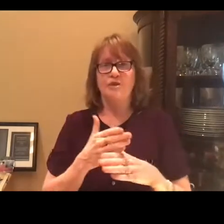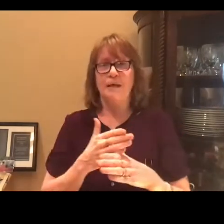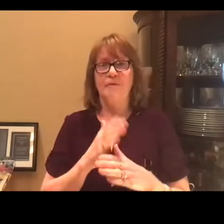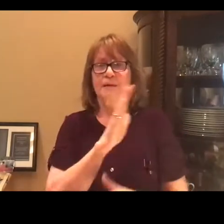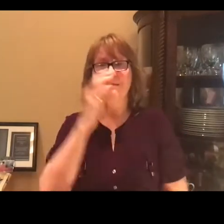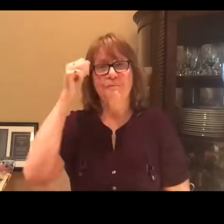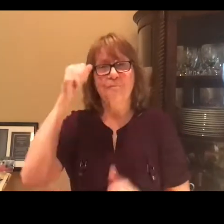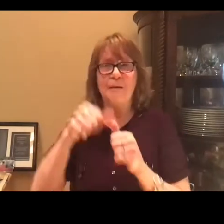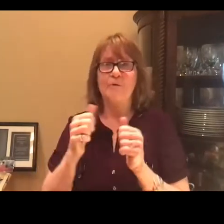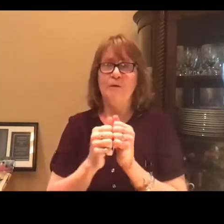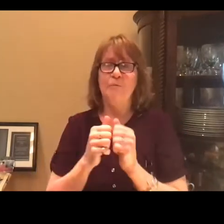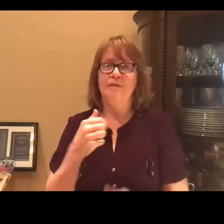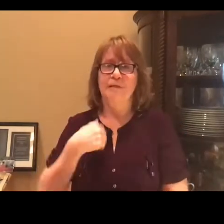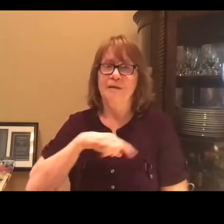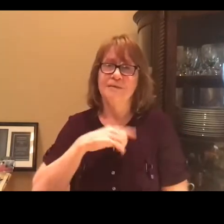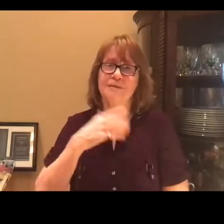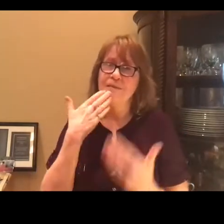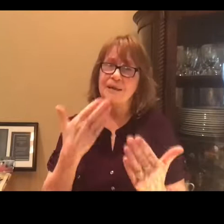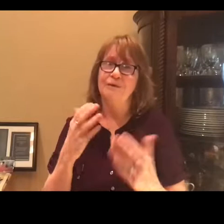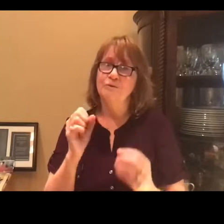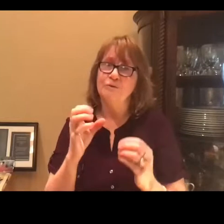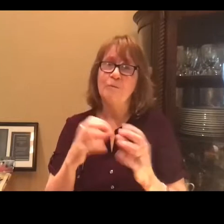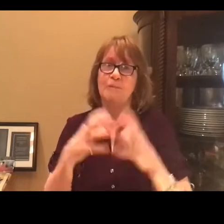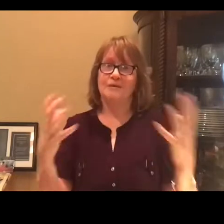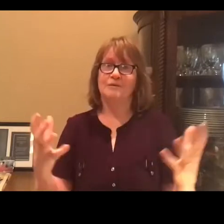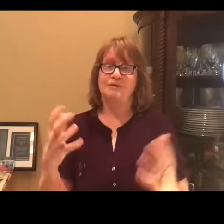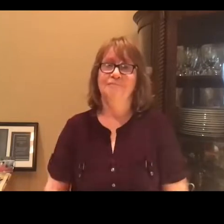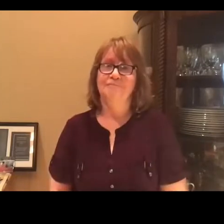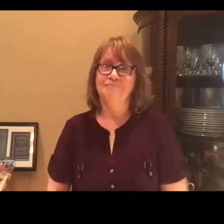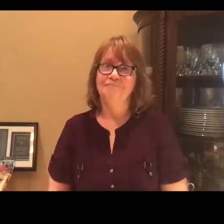really appreciate it. Thank you so much.